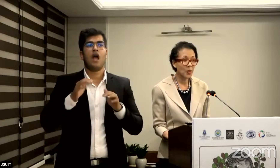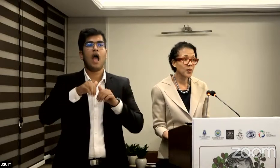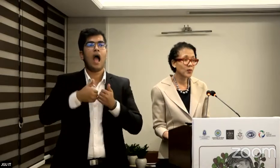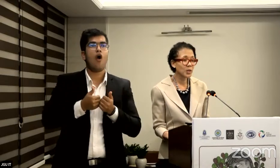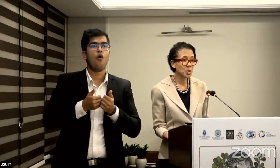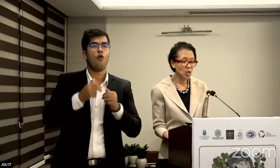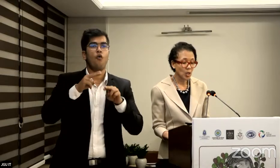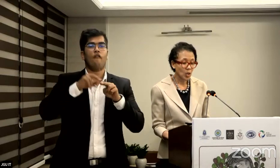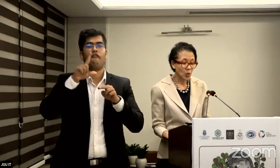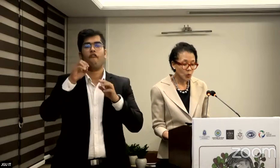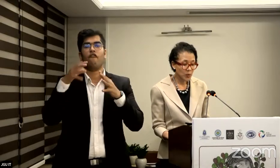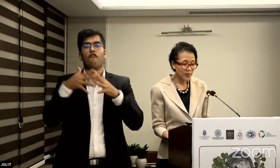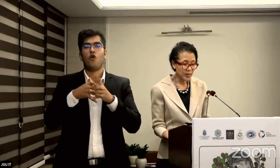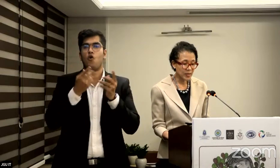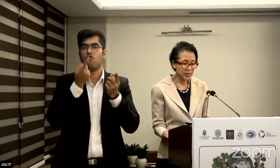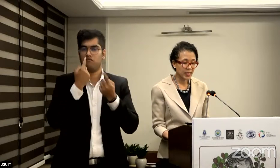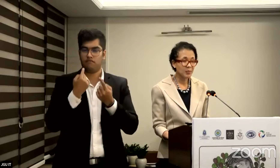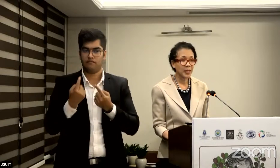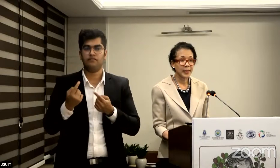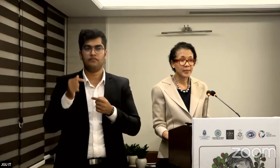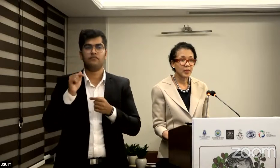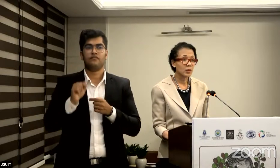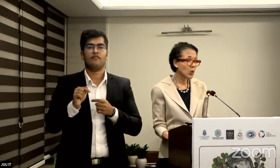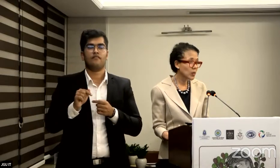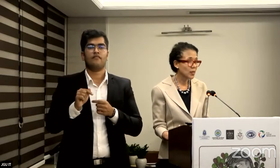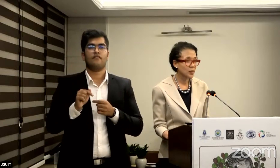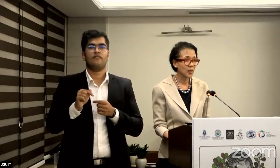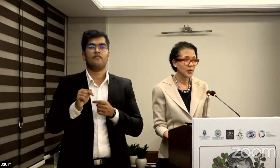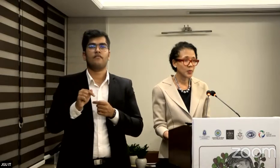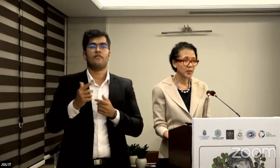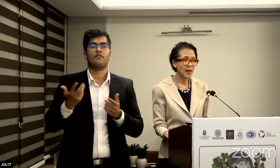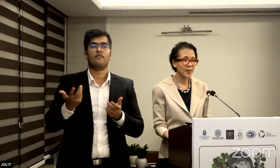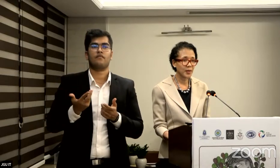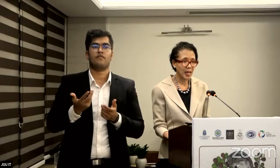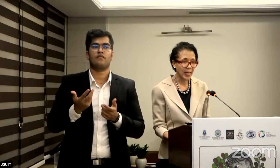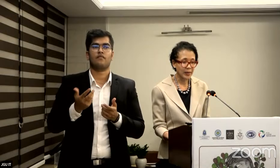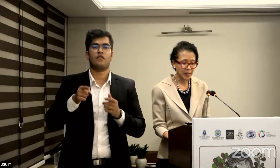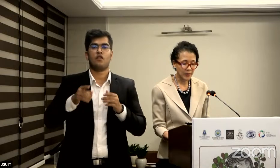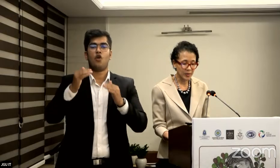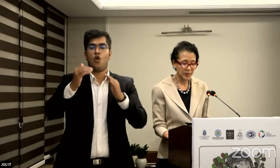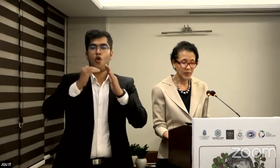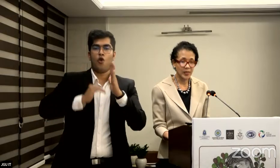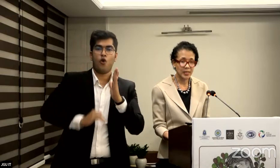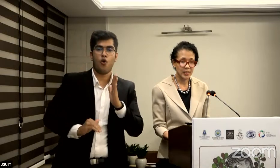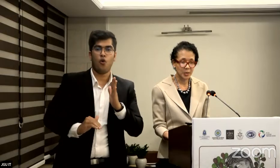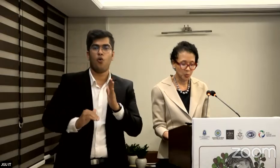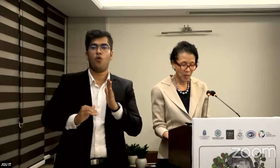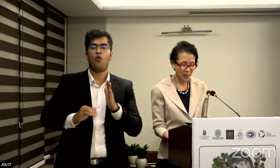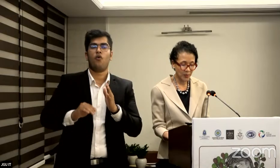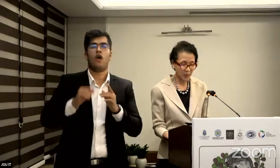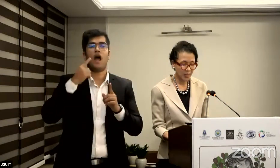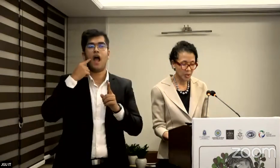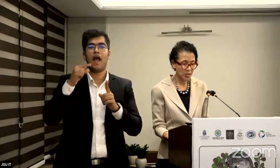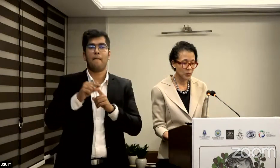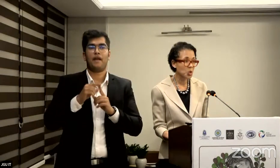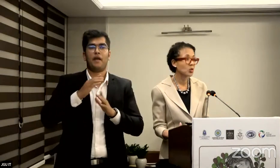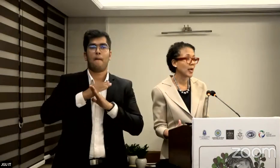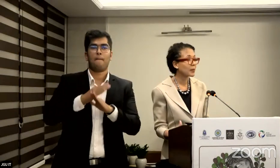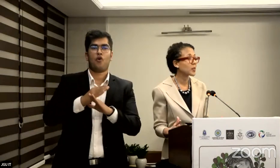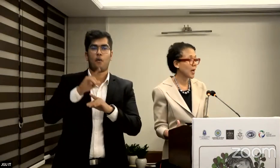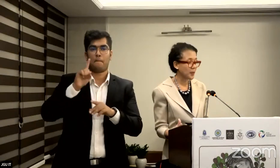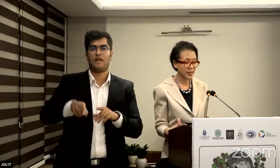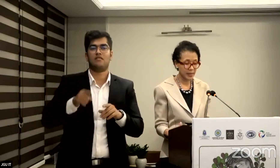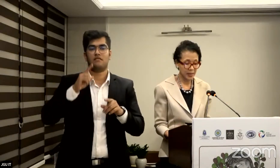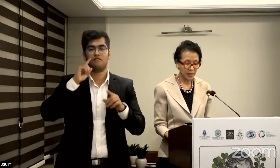flows, both of which would be facilitated by lower, arguably, rather than higher levels of intellectual property protection, which